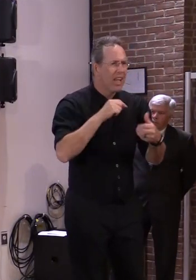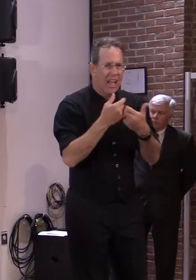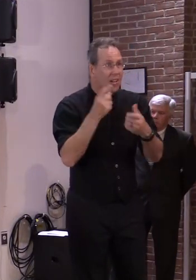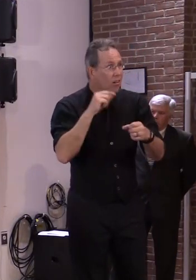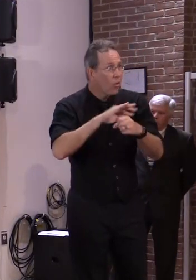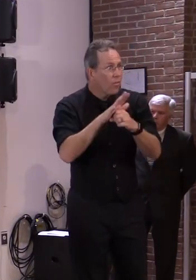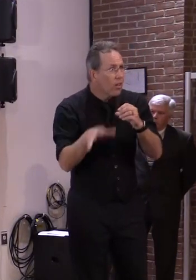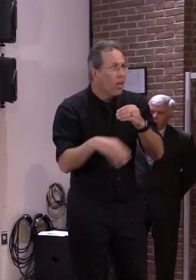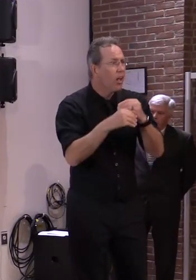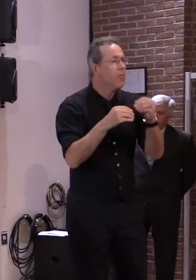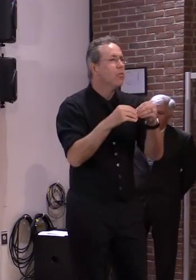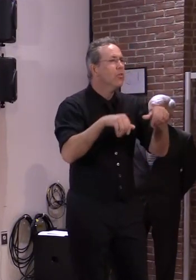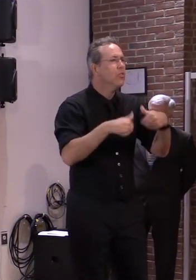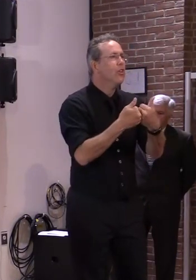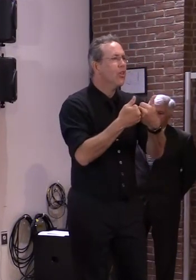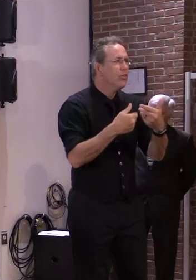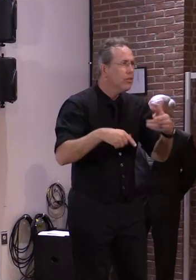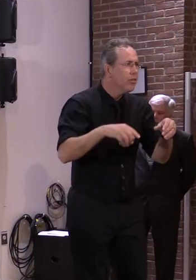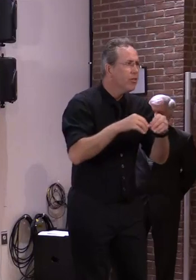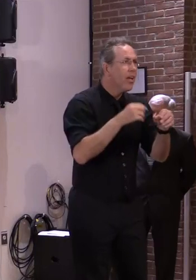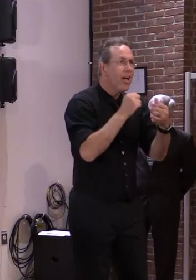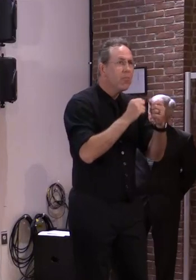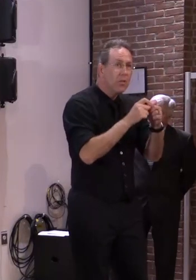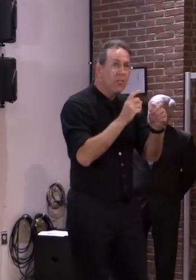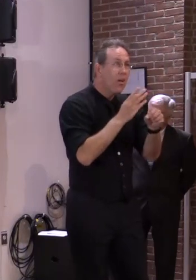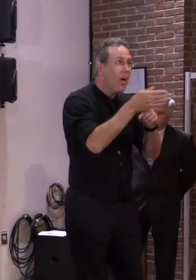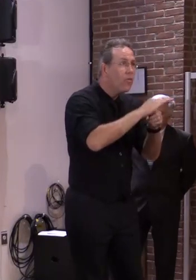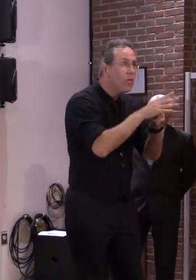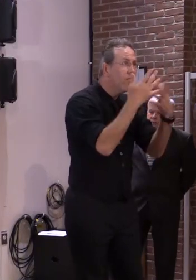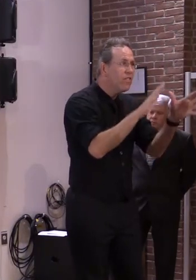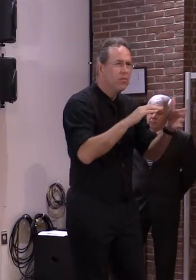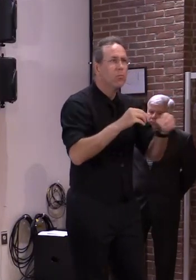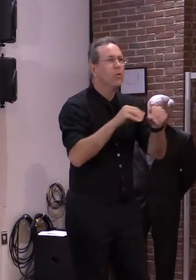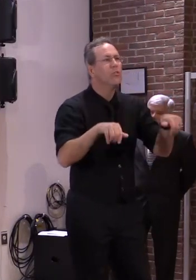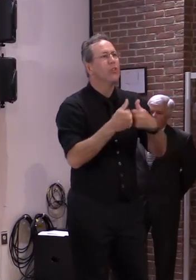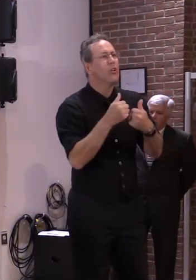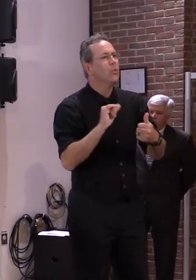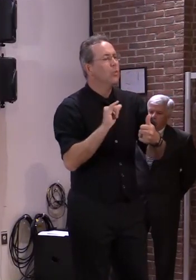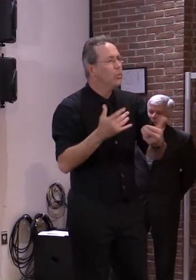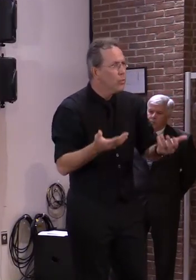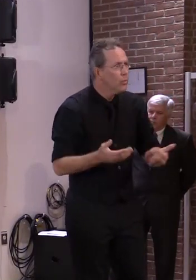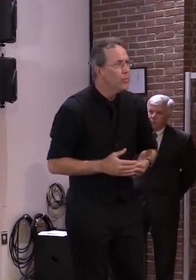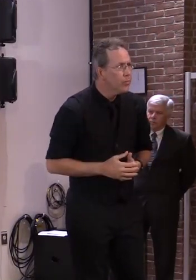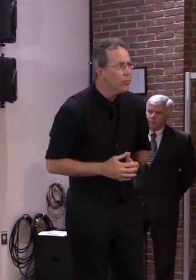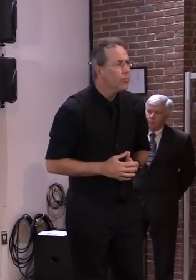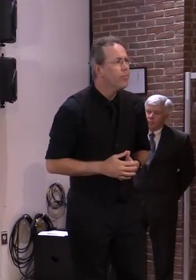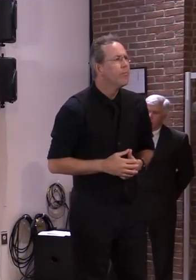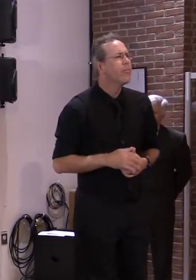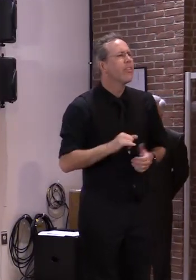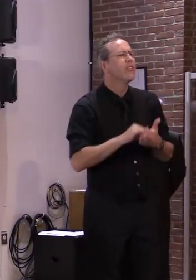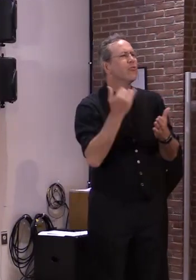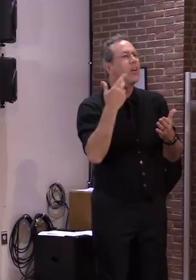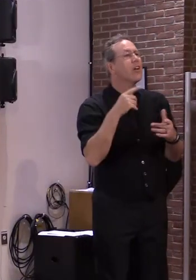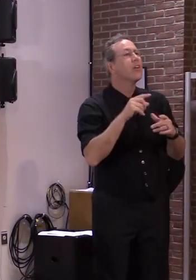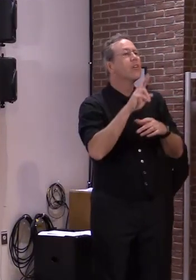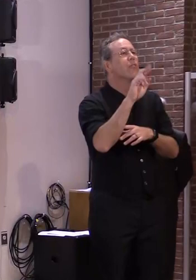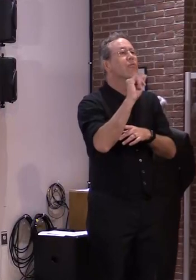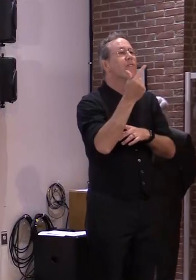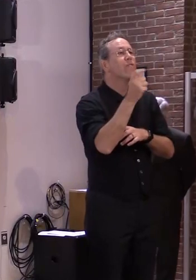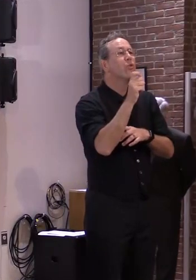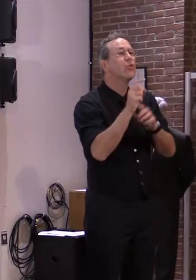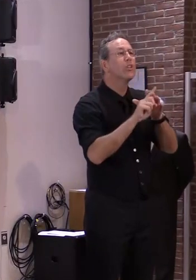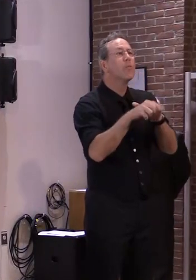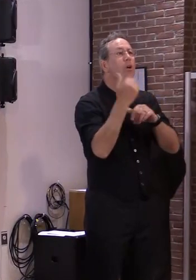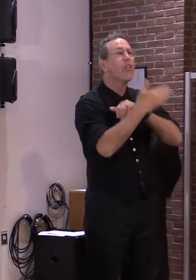terms of the refugee program, more immigration, trying to attract more people into the state, making Vermont more affordable, so people will